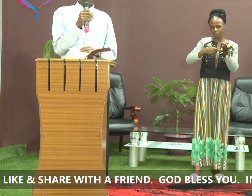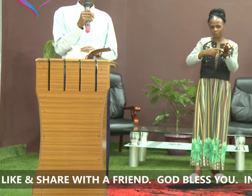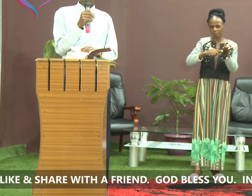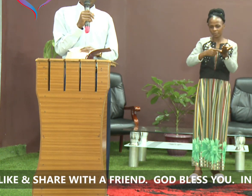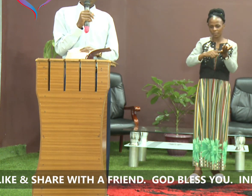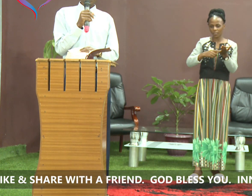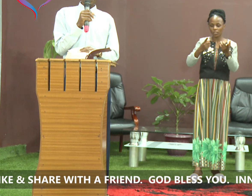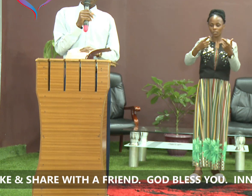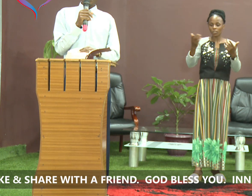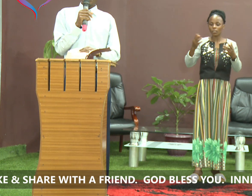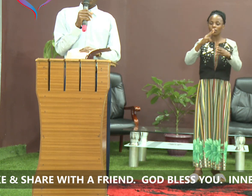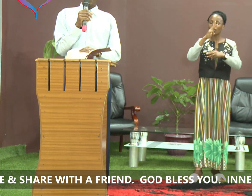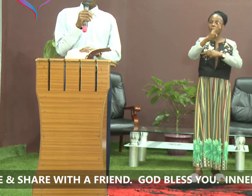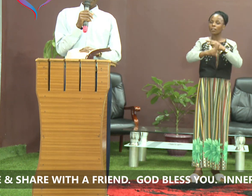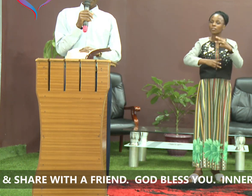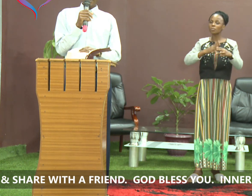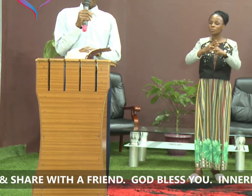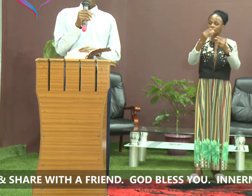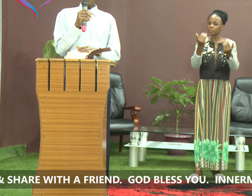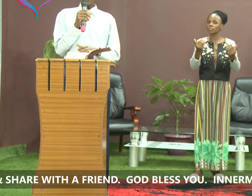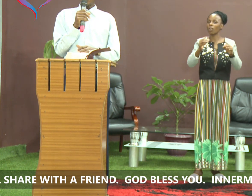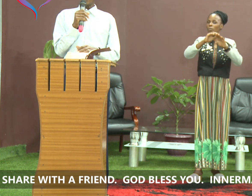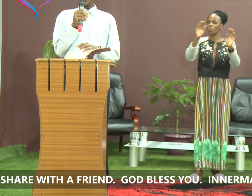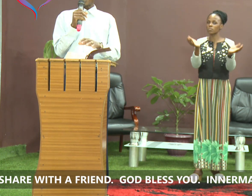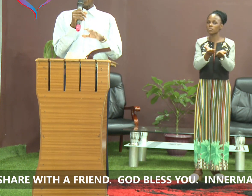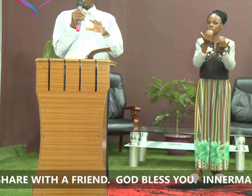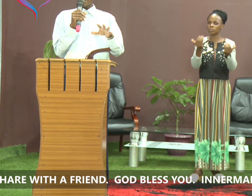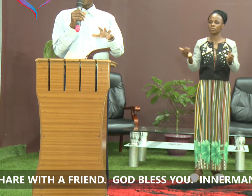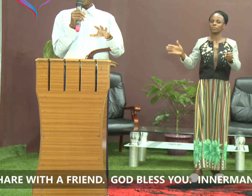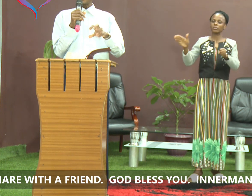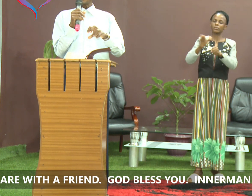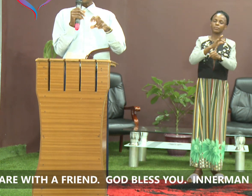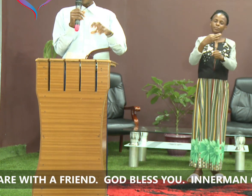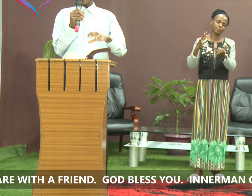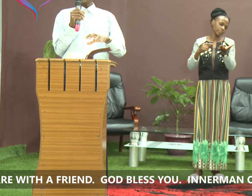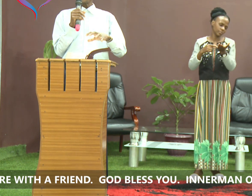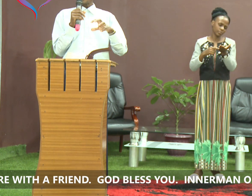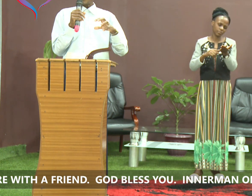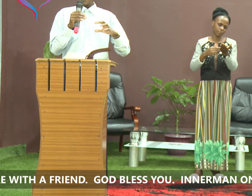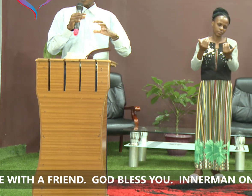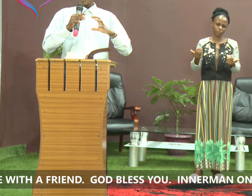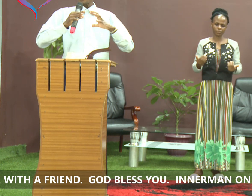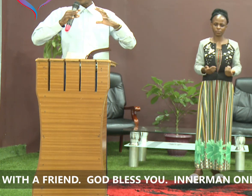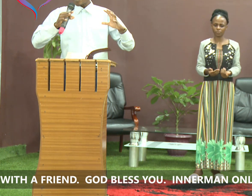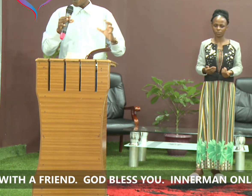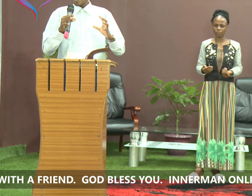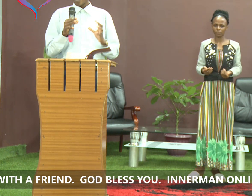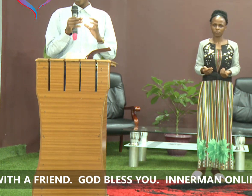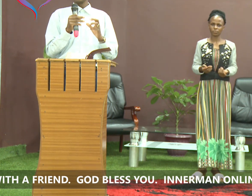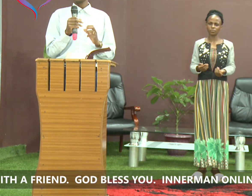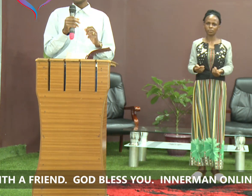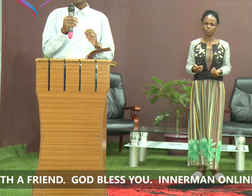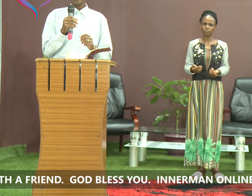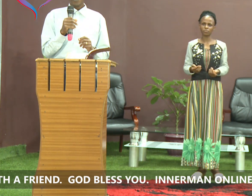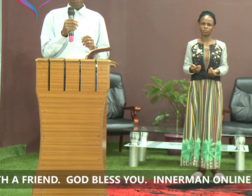we are, the world in which we are is full of technology. Era we twogera ku technology ali buli wamu na buli wona we tubeera